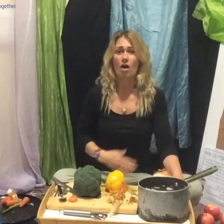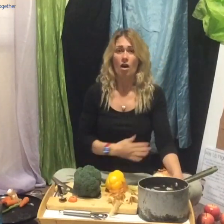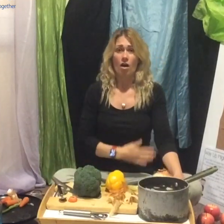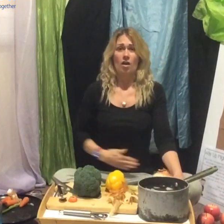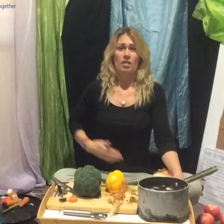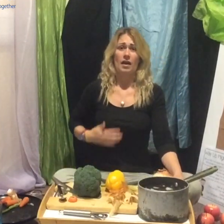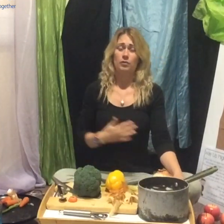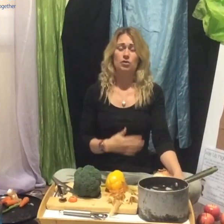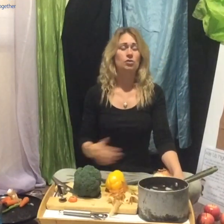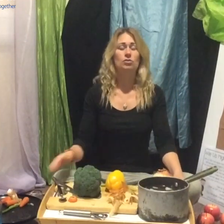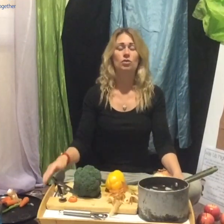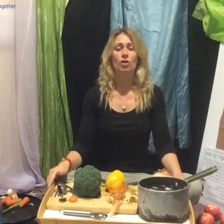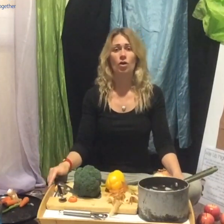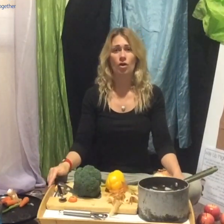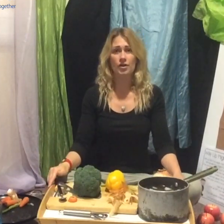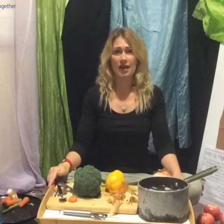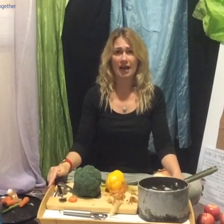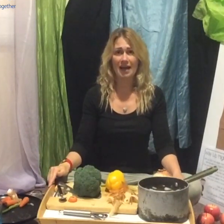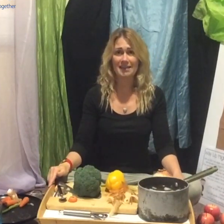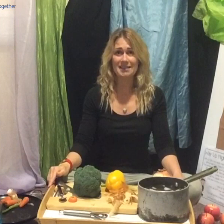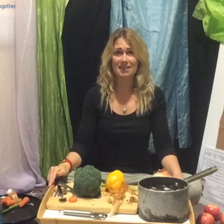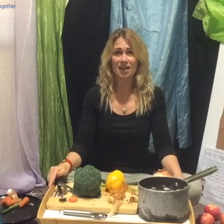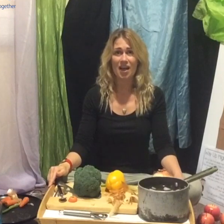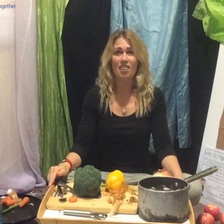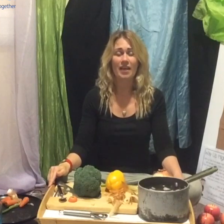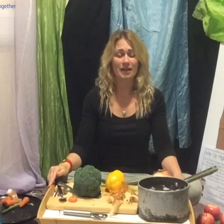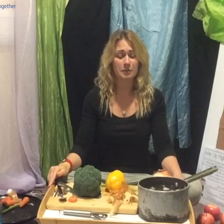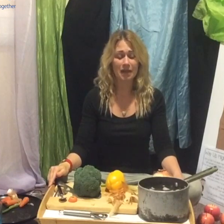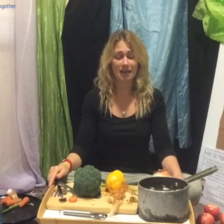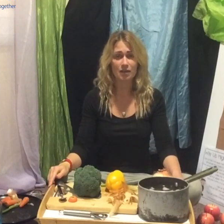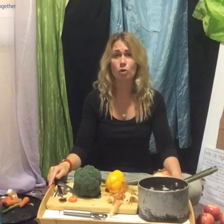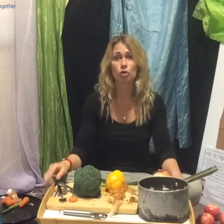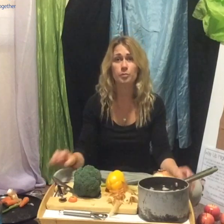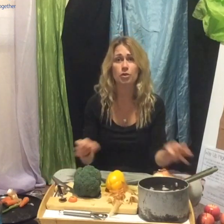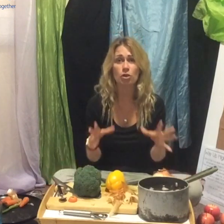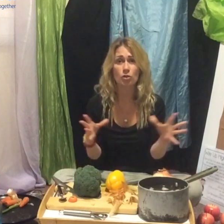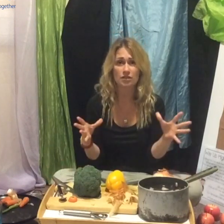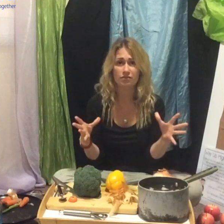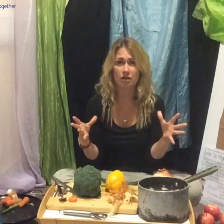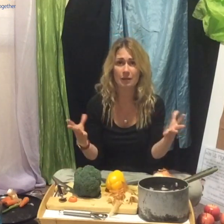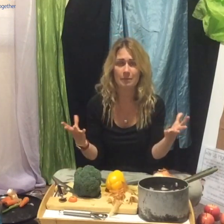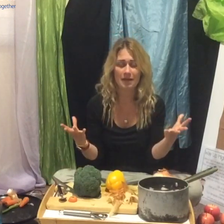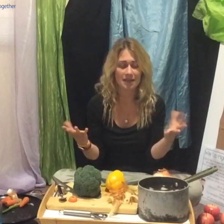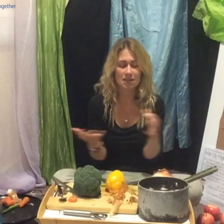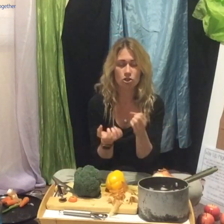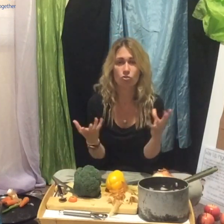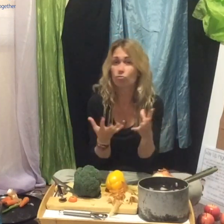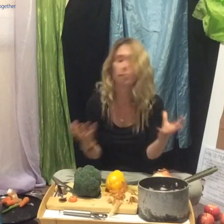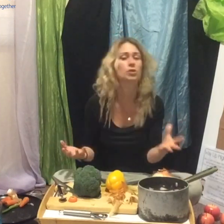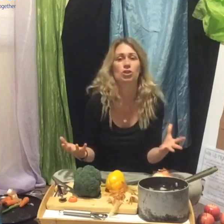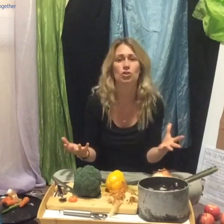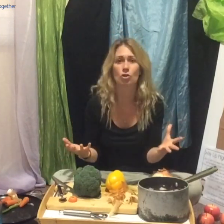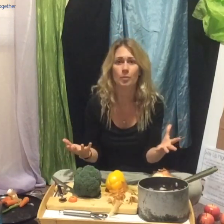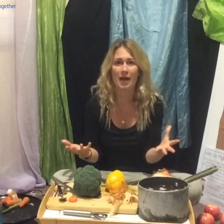oh, that was so nice. They had made the most beautiful, amazing, scrumptious soup